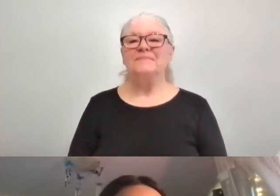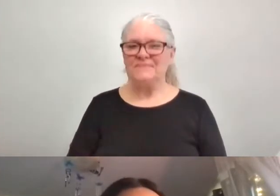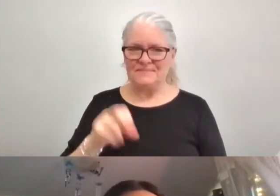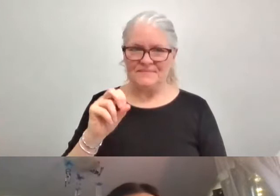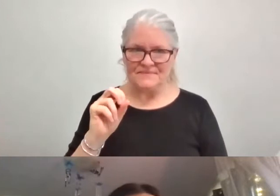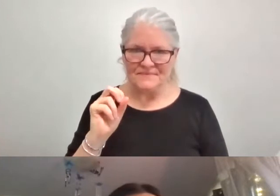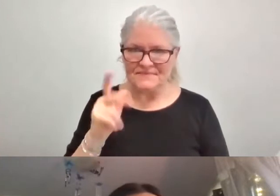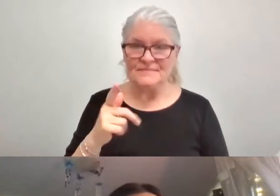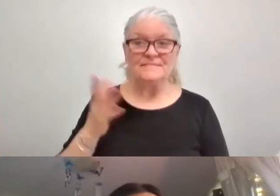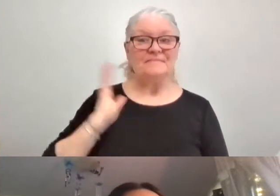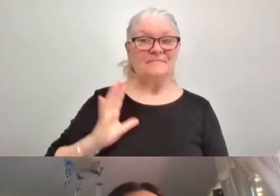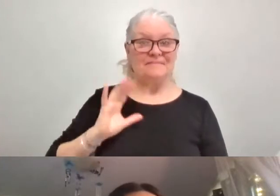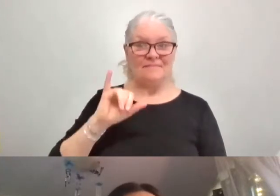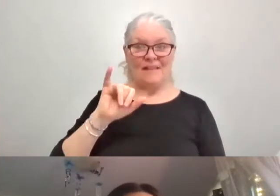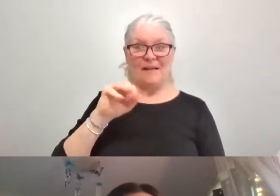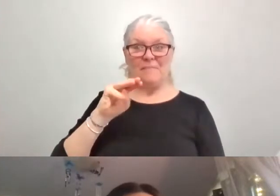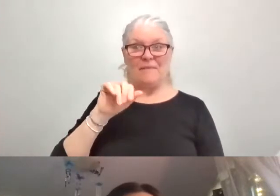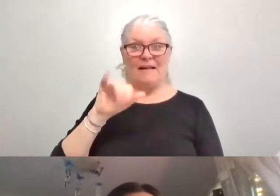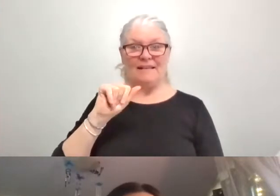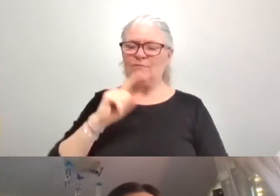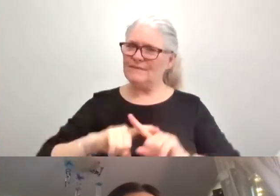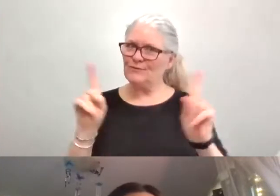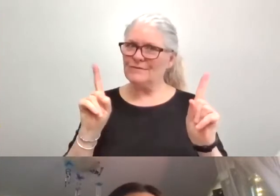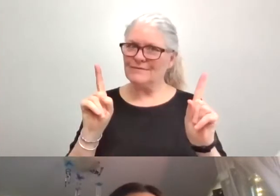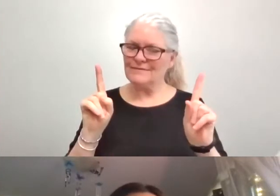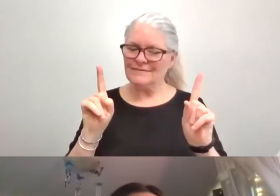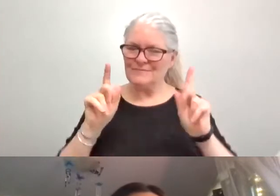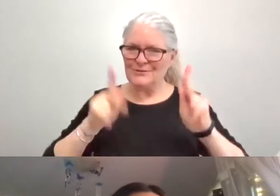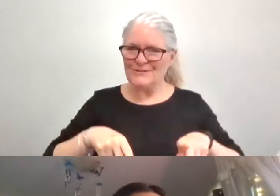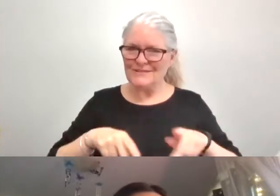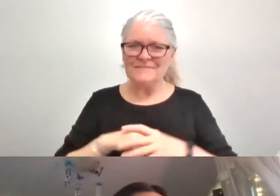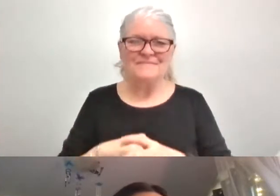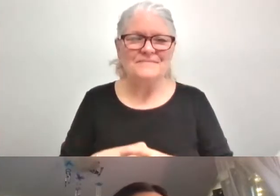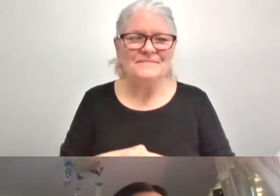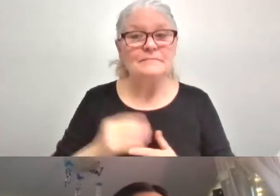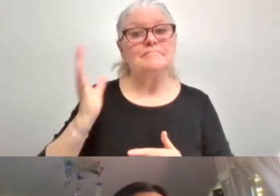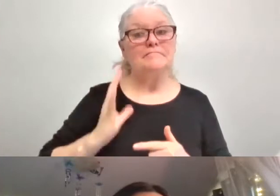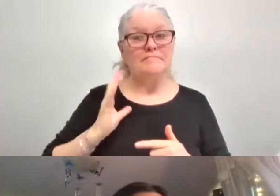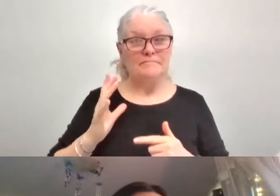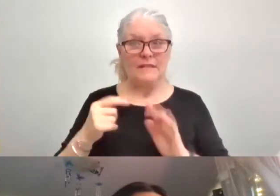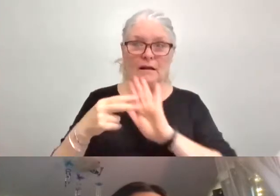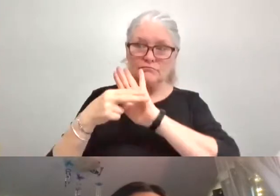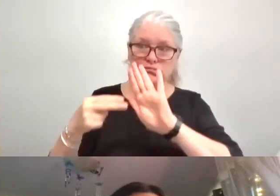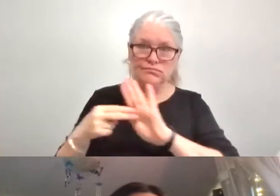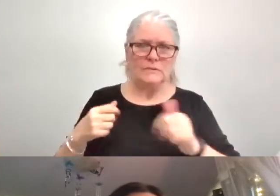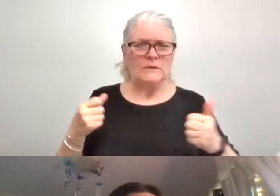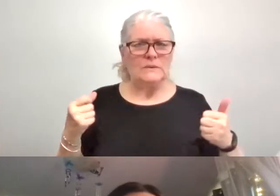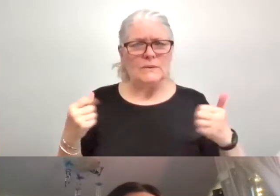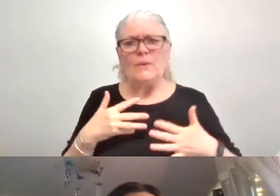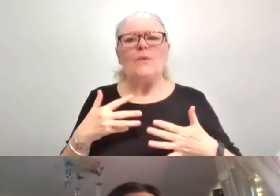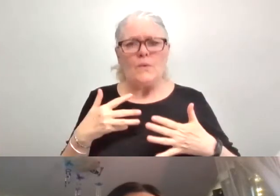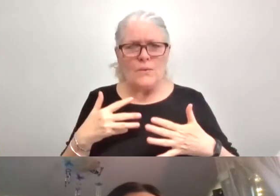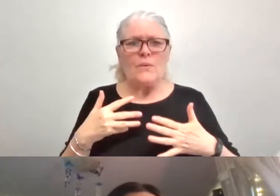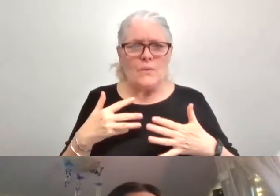past Imani was a very different person. And I was very much so afraid of like these labels. And for much of my life, I didn't